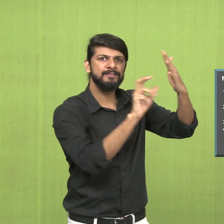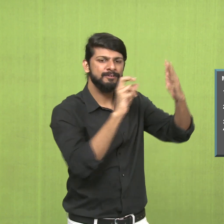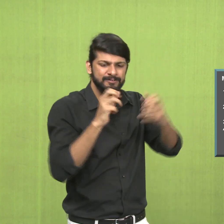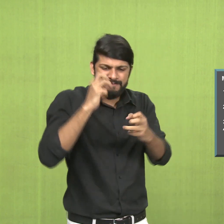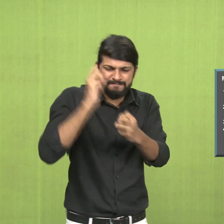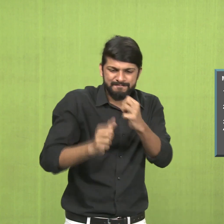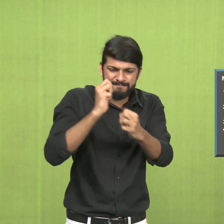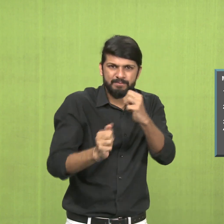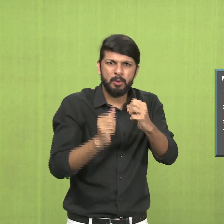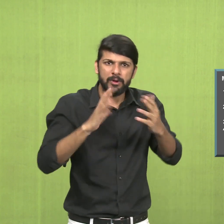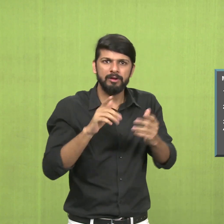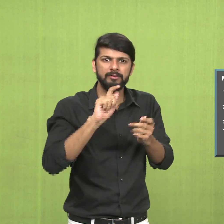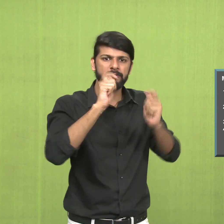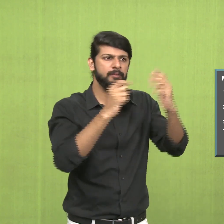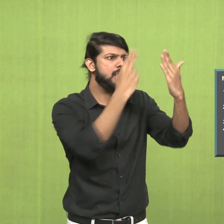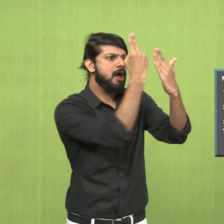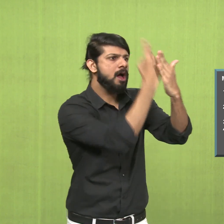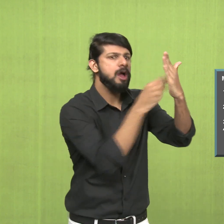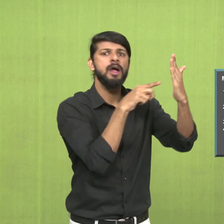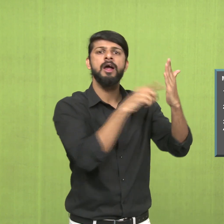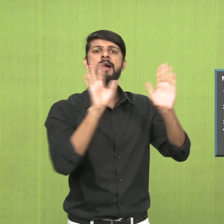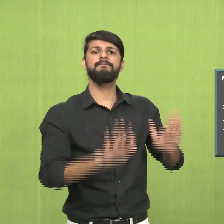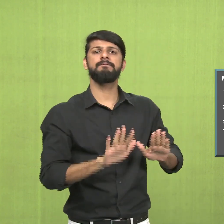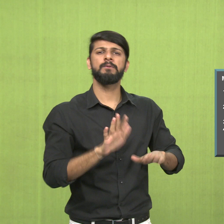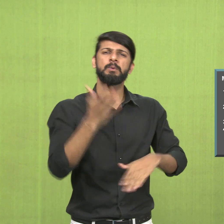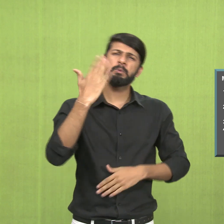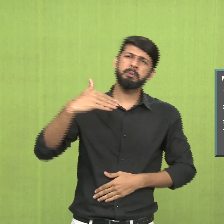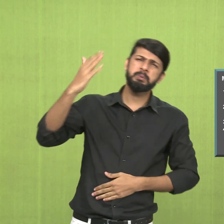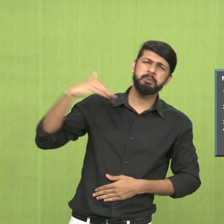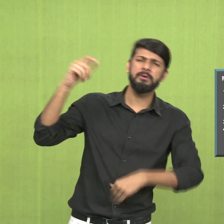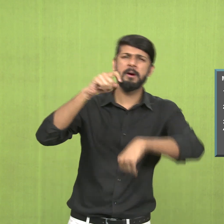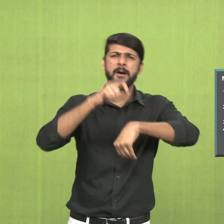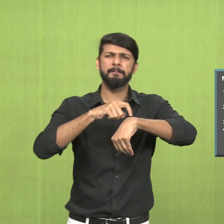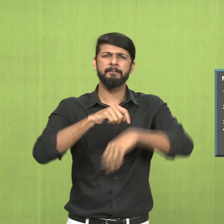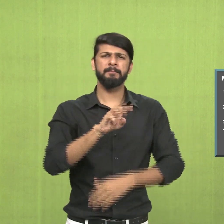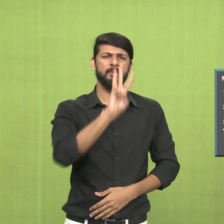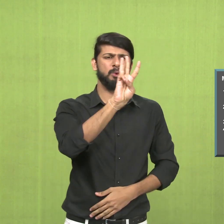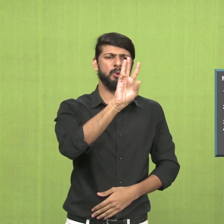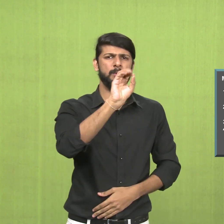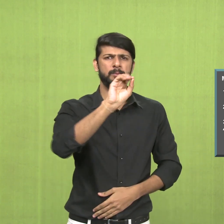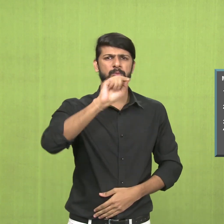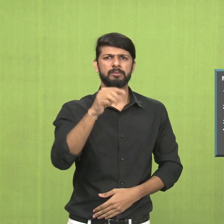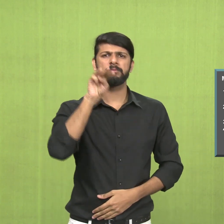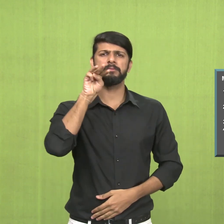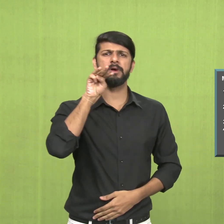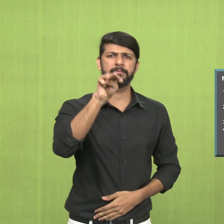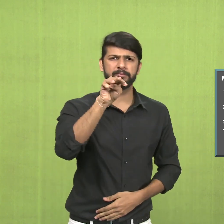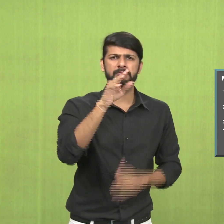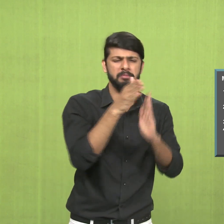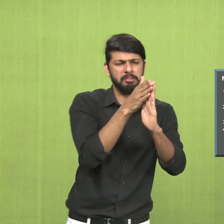including the prehistoric early humans, started painting about 30